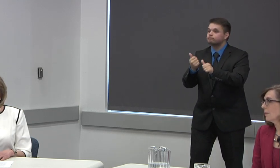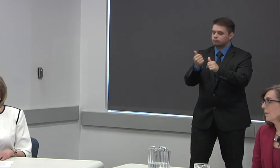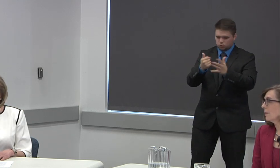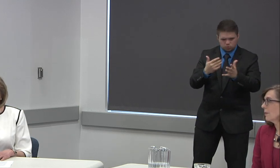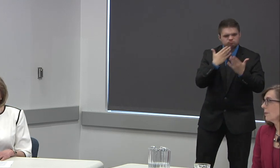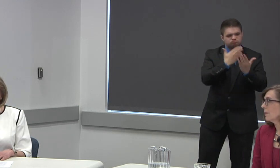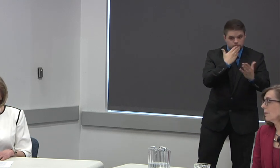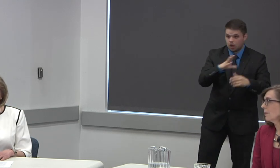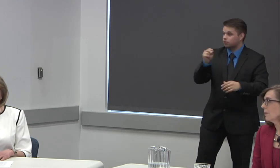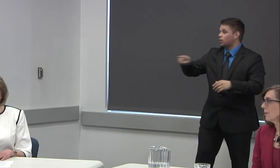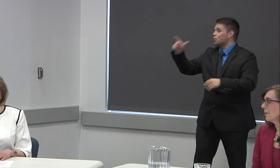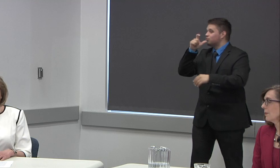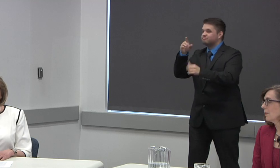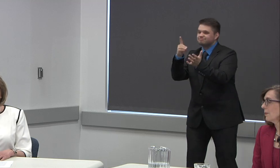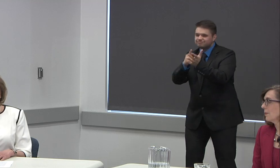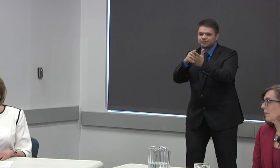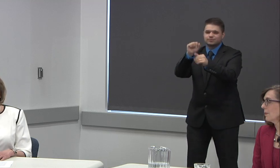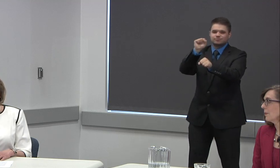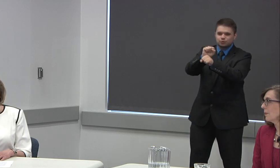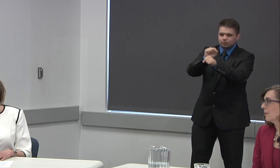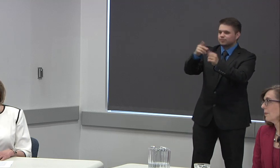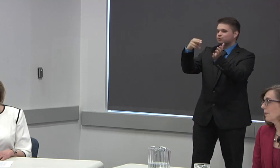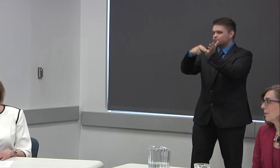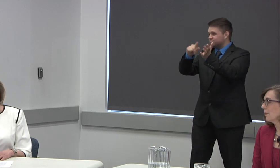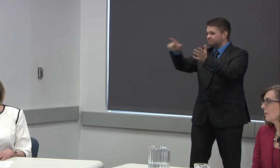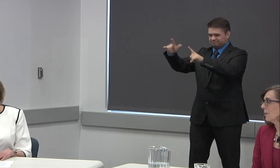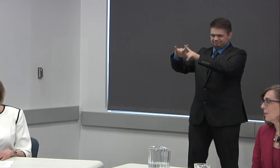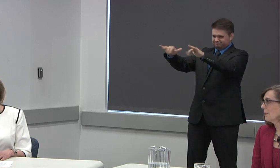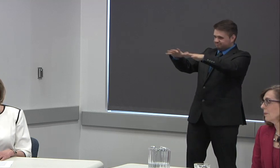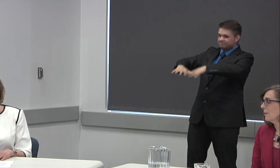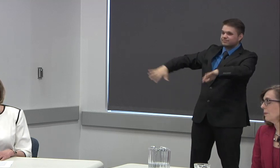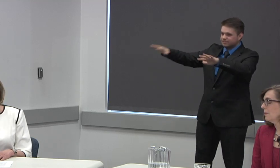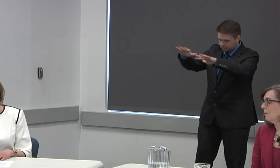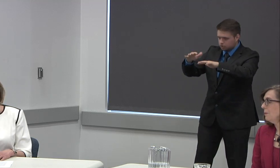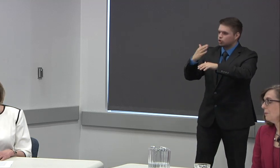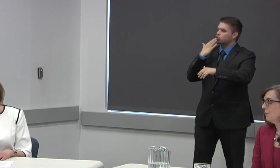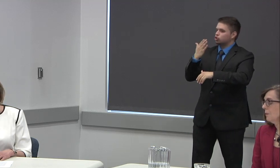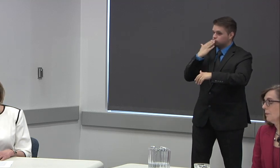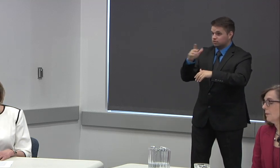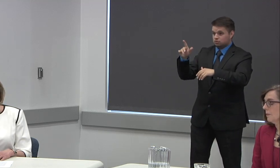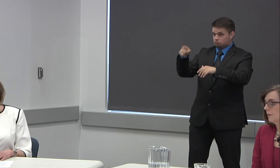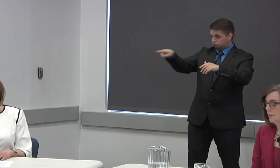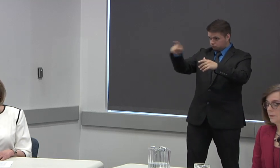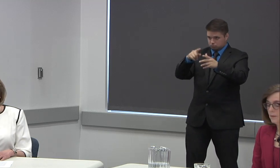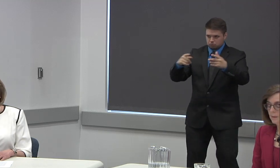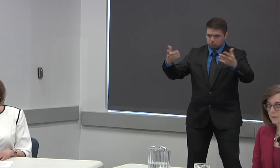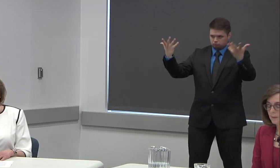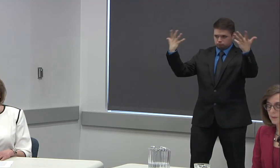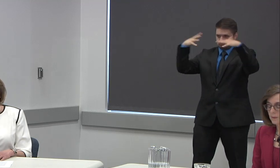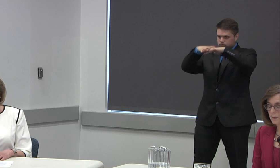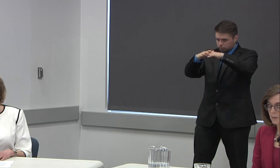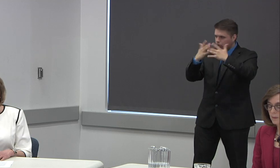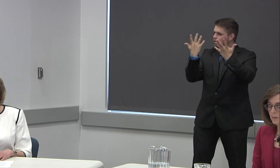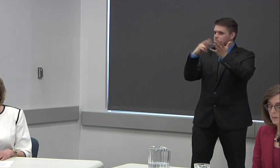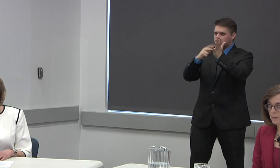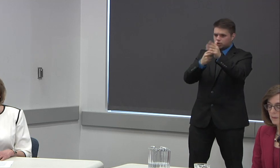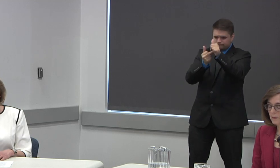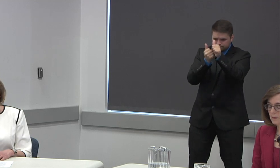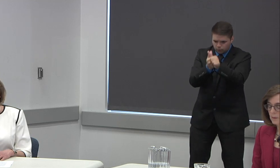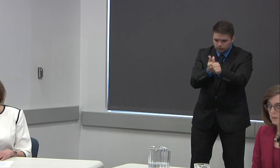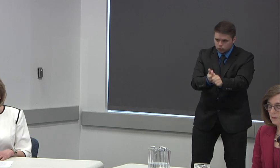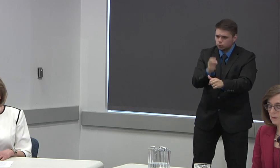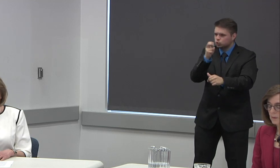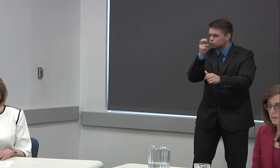same laser focus to safely and effectively reopening Oregon so we can all start to resume more